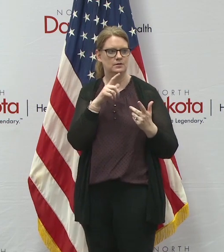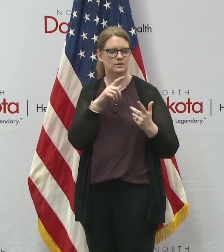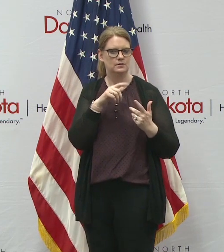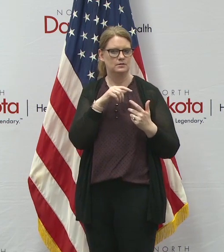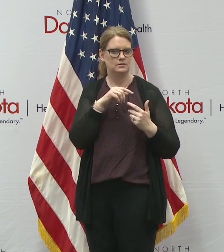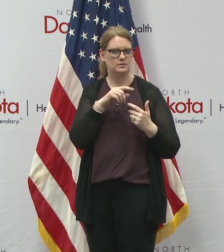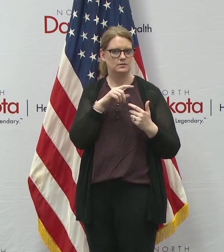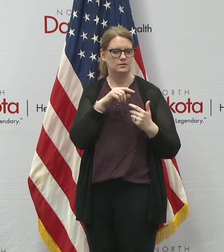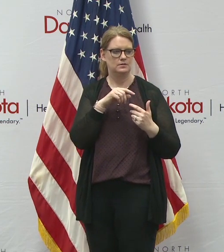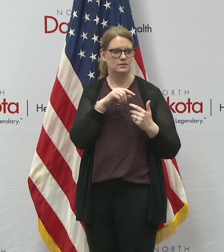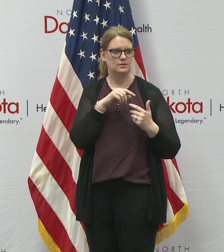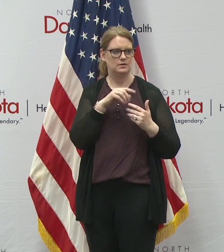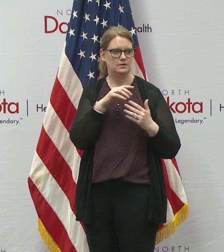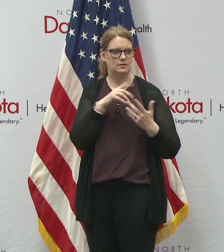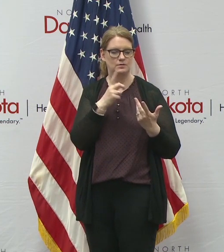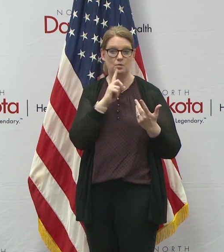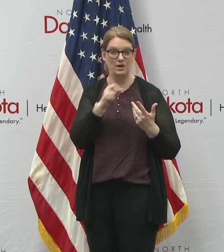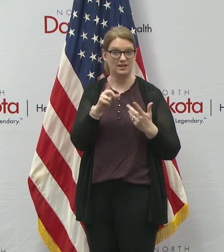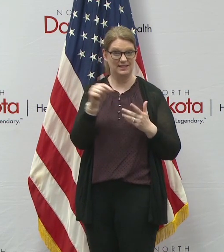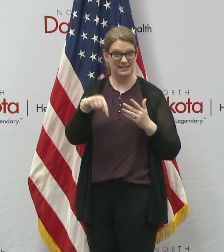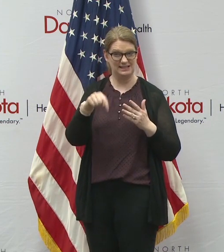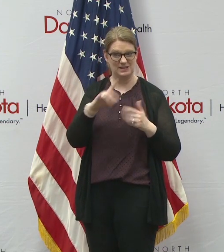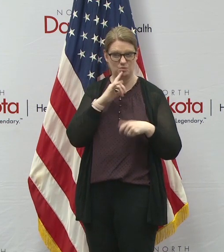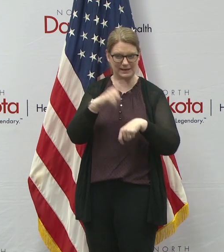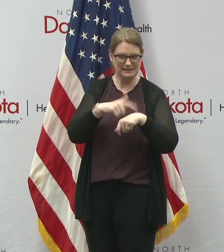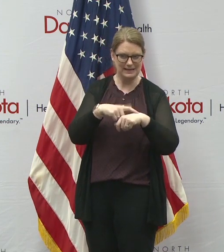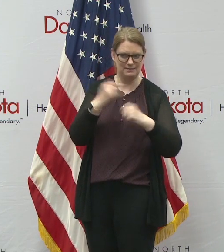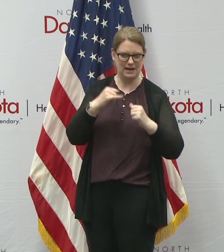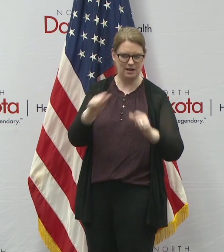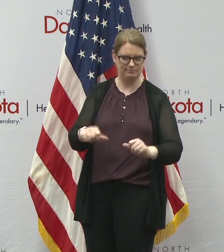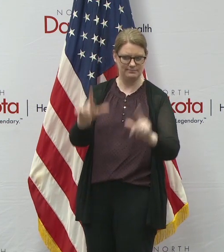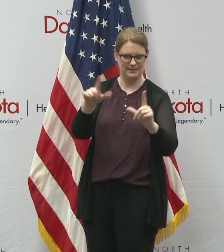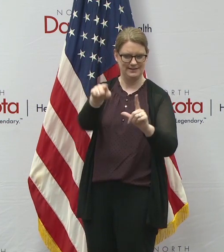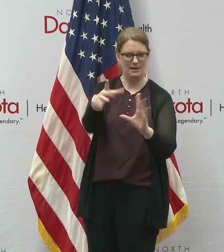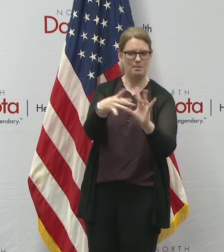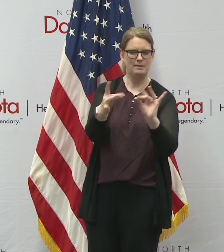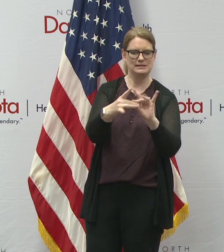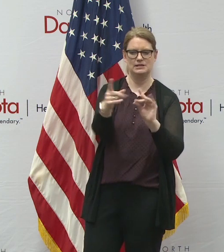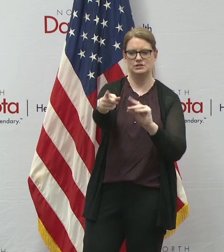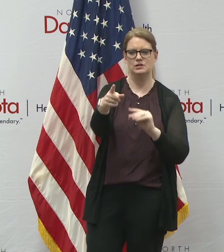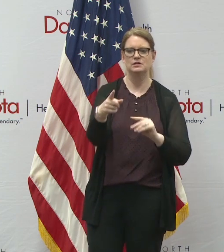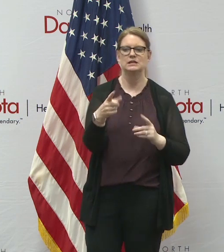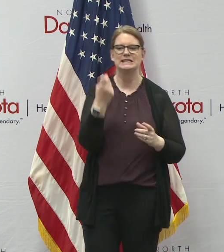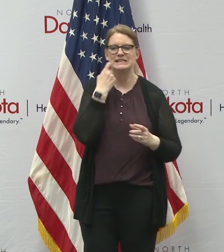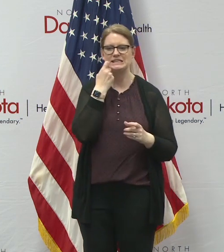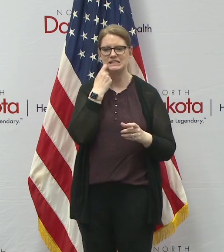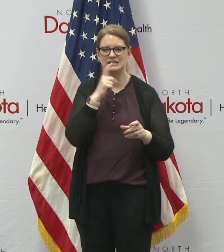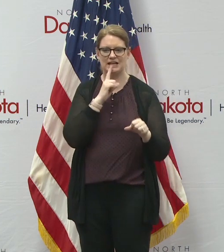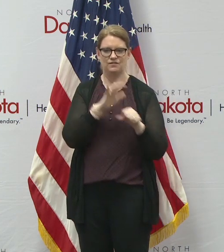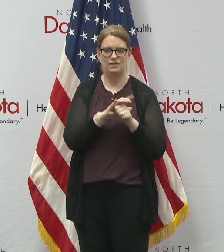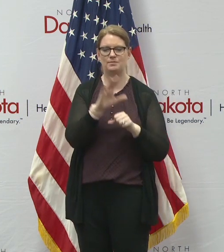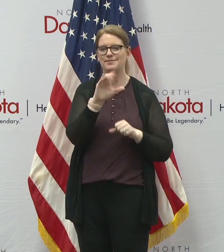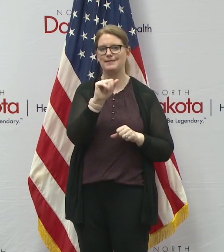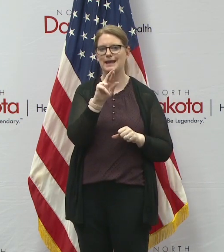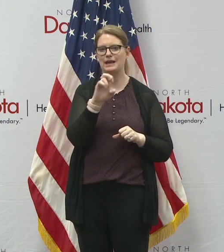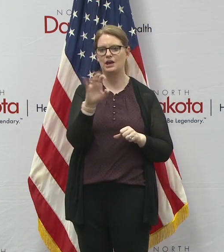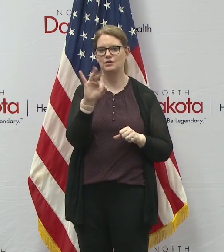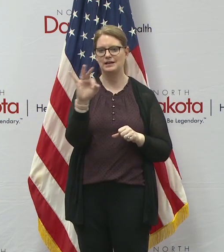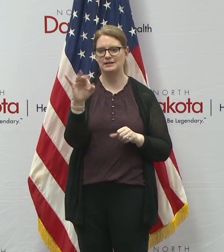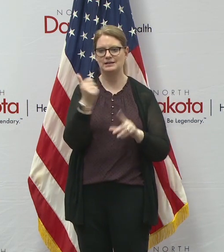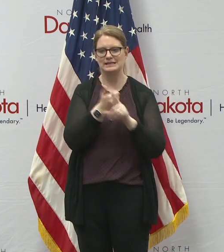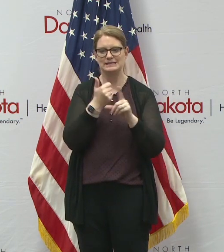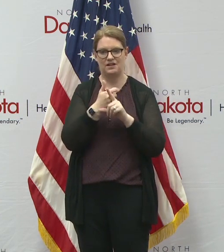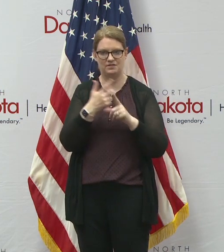been on. And given that we're just all about real time here, I'm getting flashed a message on the screen. Just confirm the Care-19 app is live on the Apple App